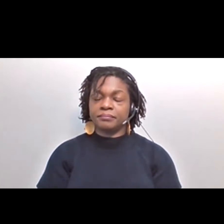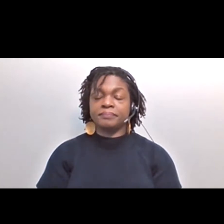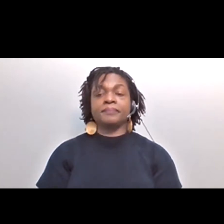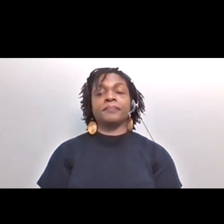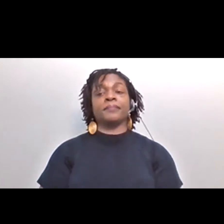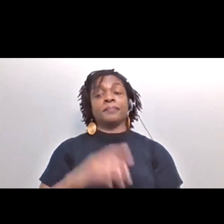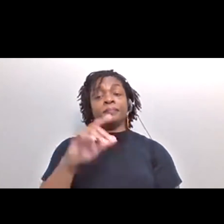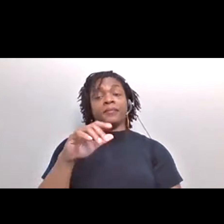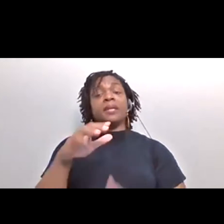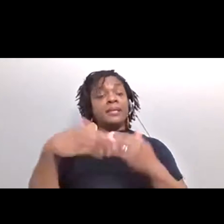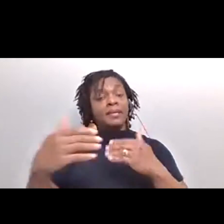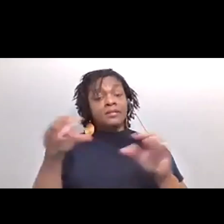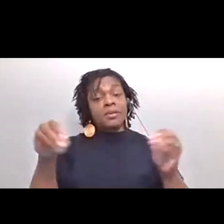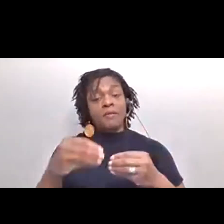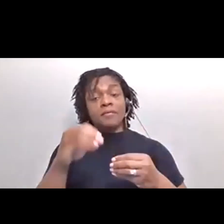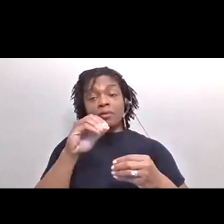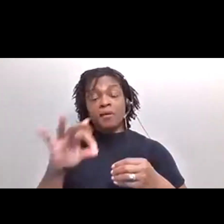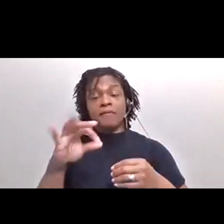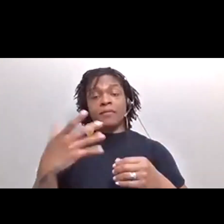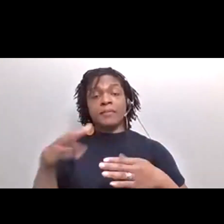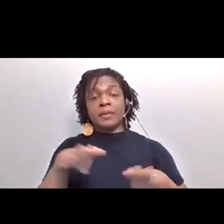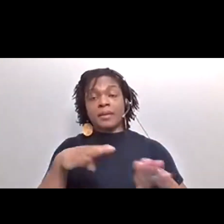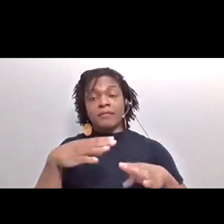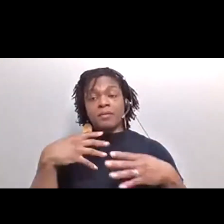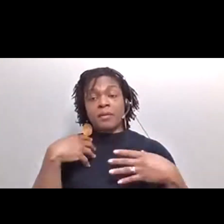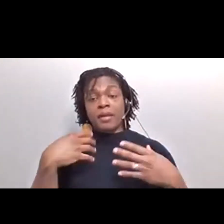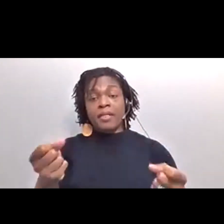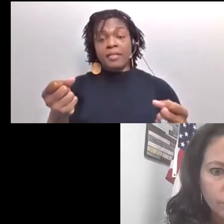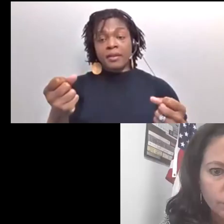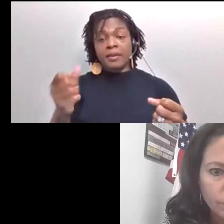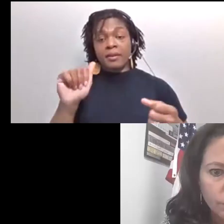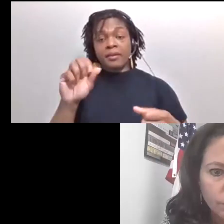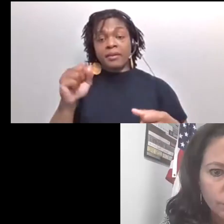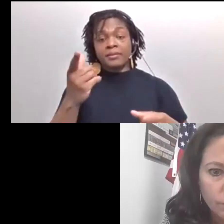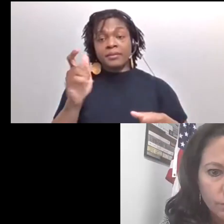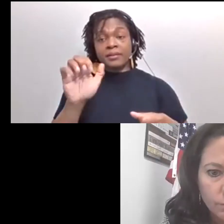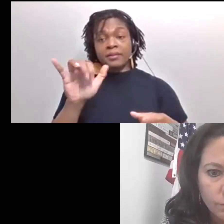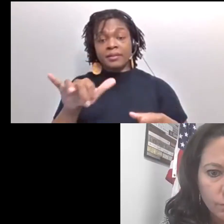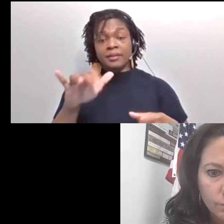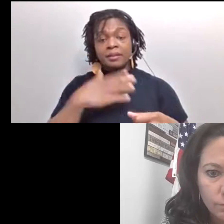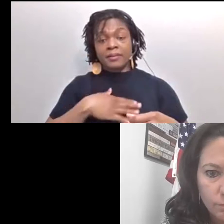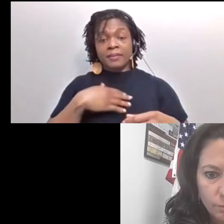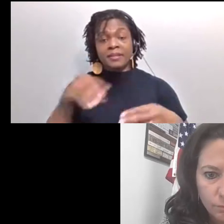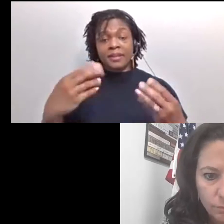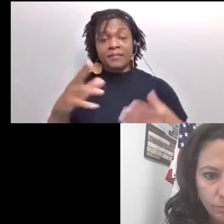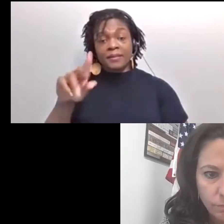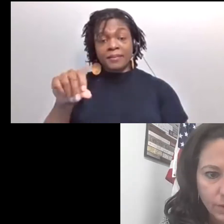Next, Office of Behavioral Health. Ashley, would you please give an